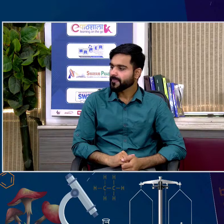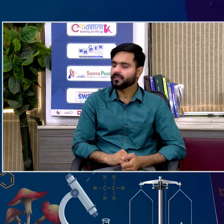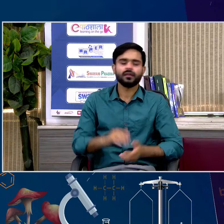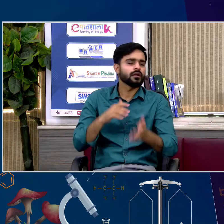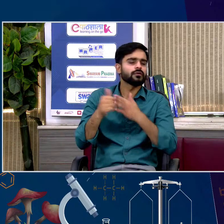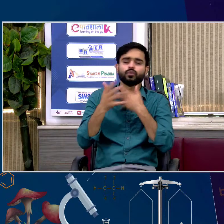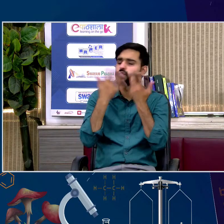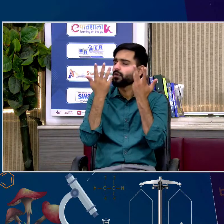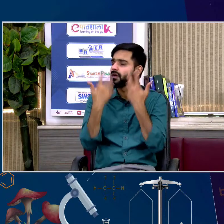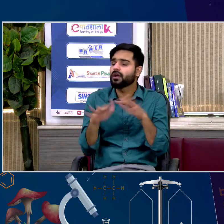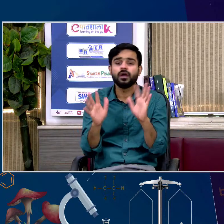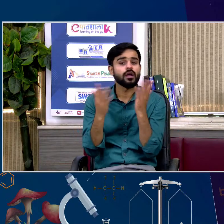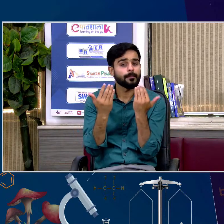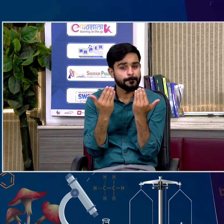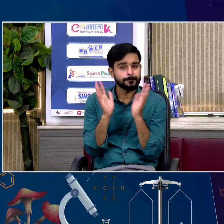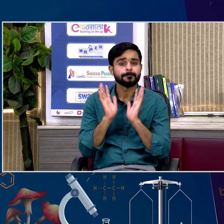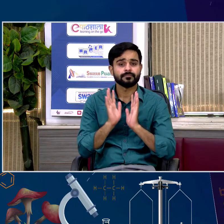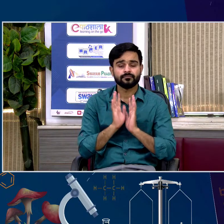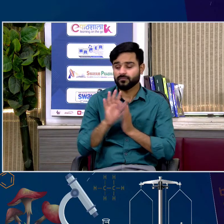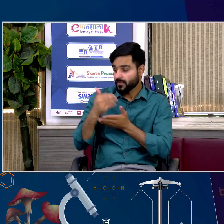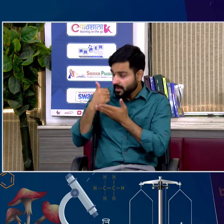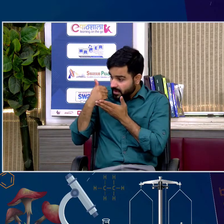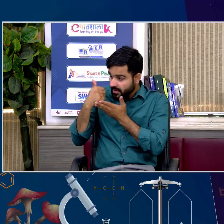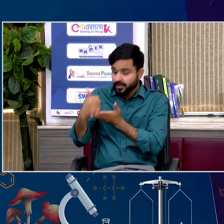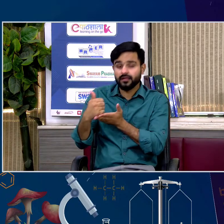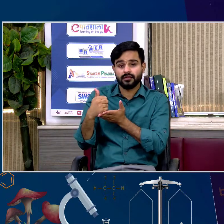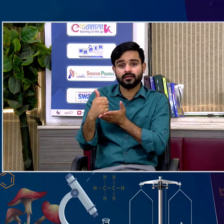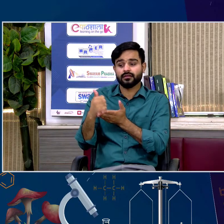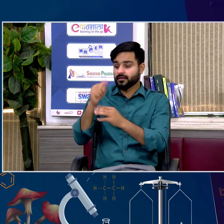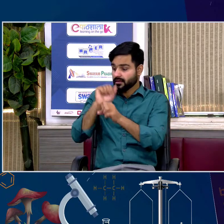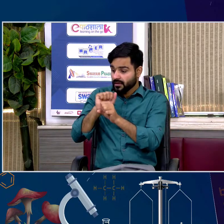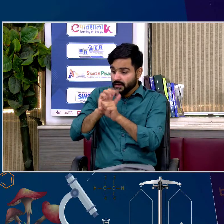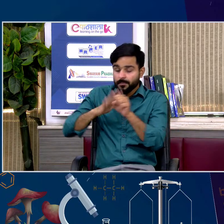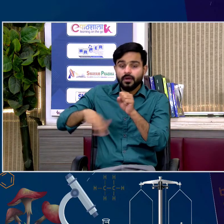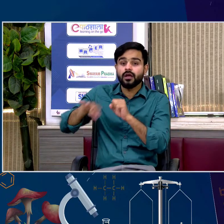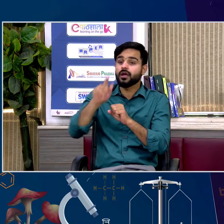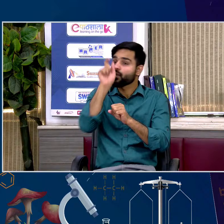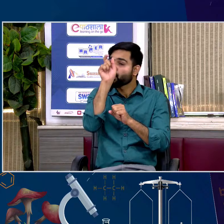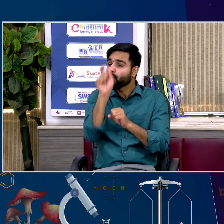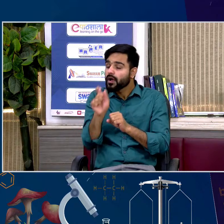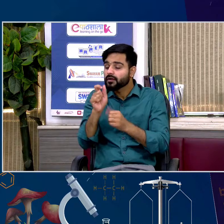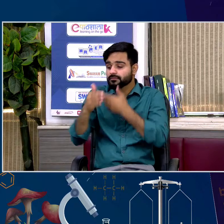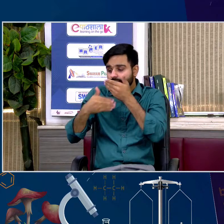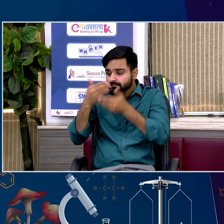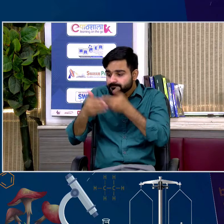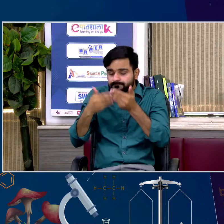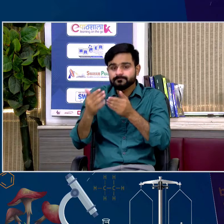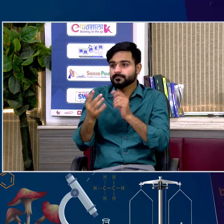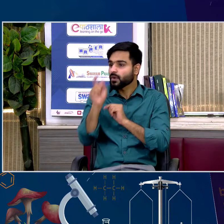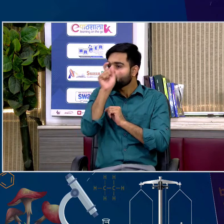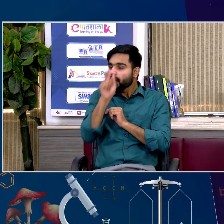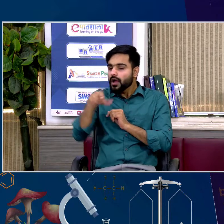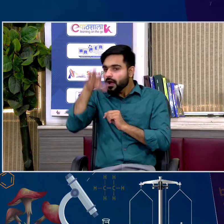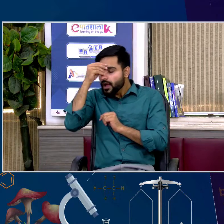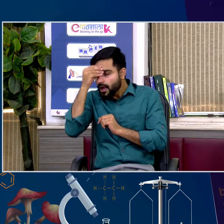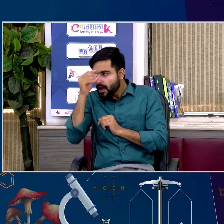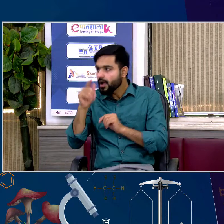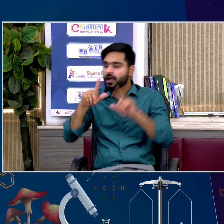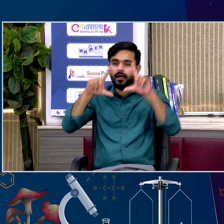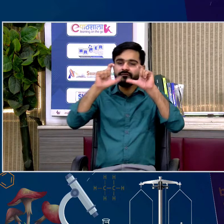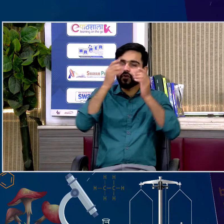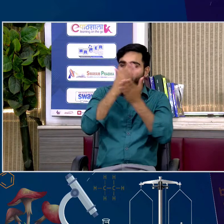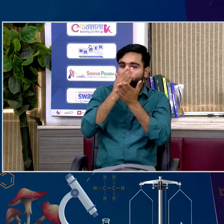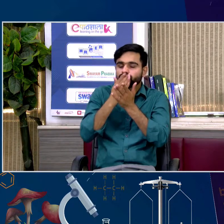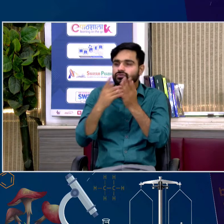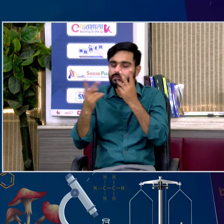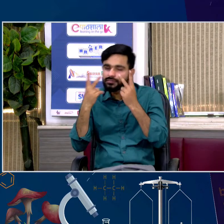Wherever possible, help them work on their vocabulary, help pick up new words, talk about pictures, help